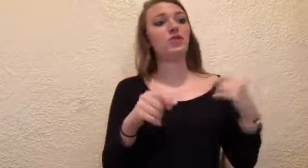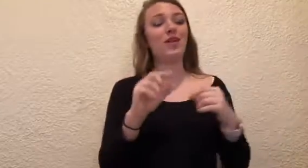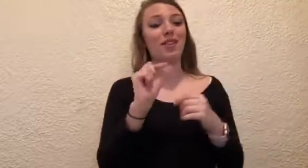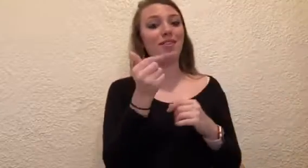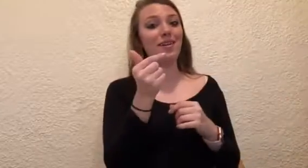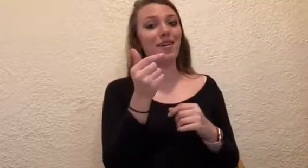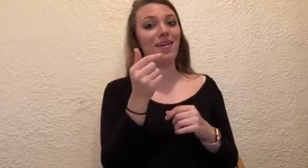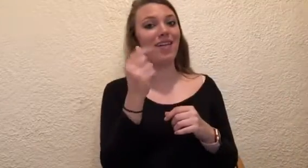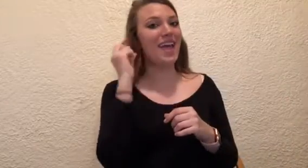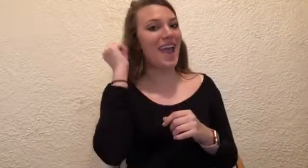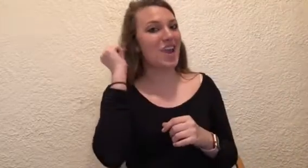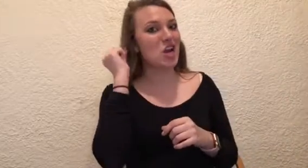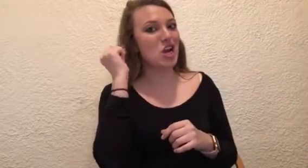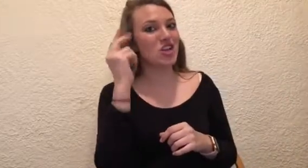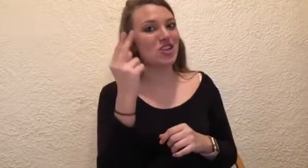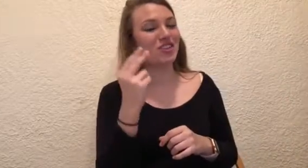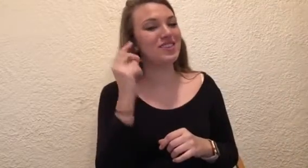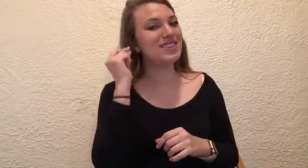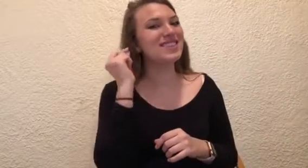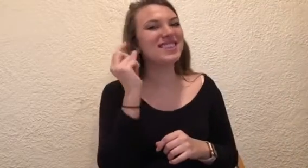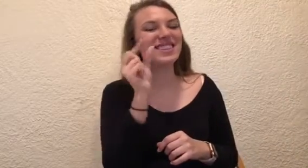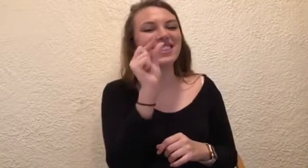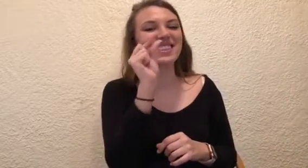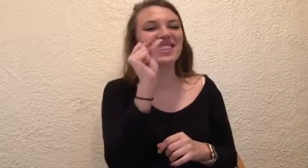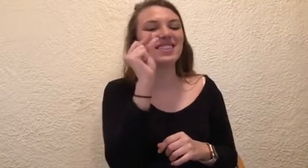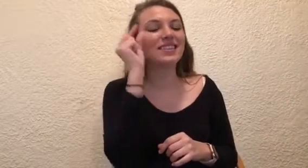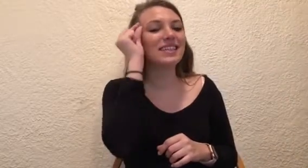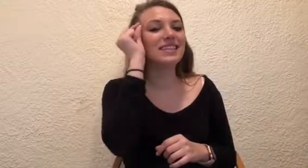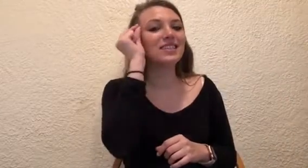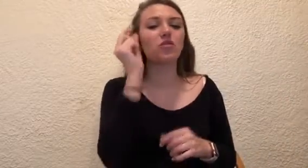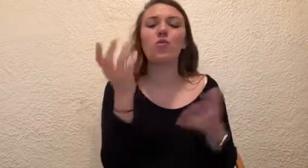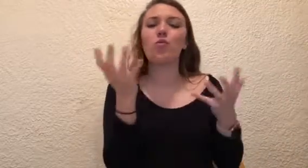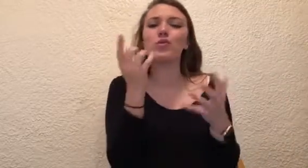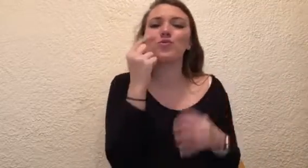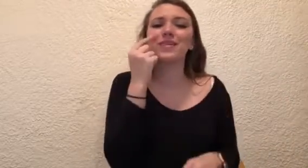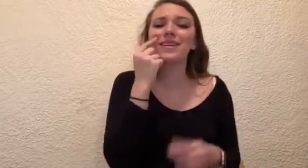They're little hairs. And what they do, what do you think they might do?